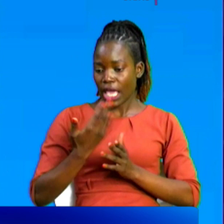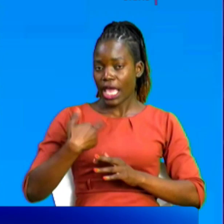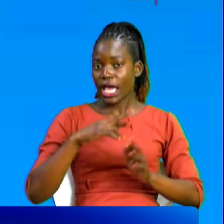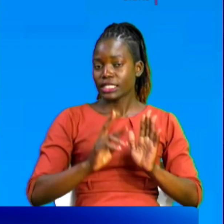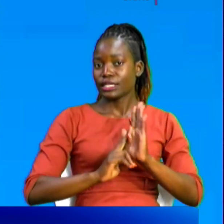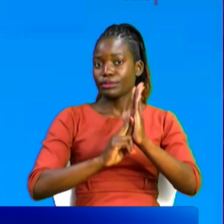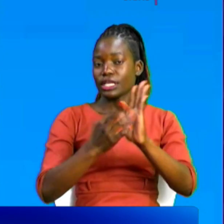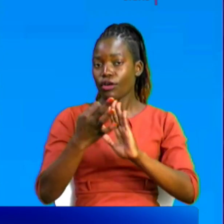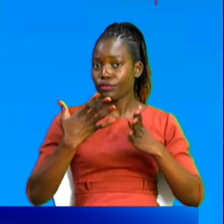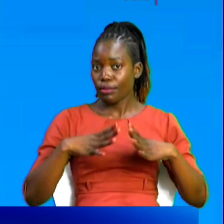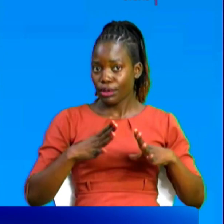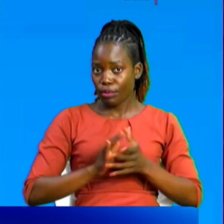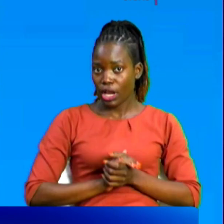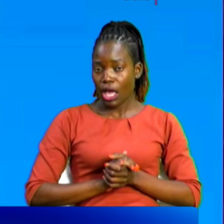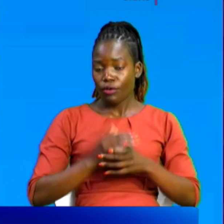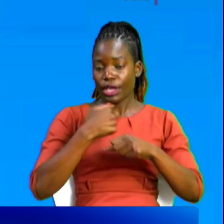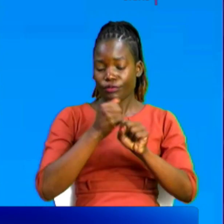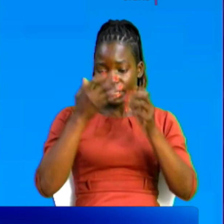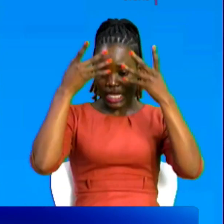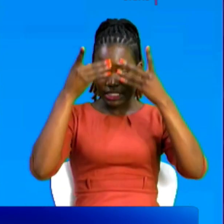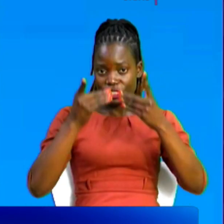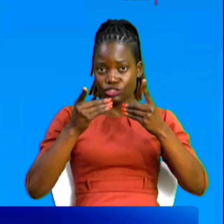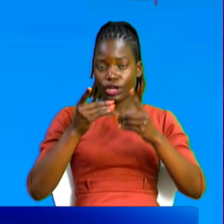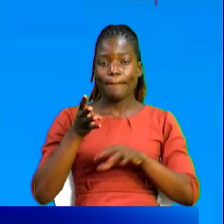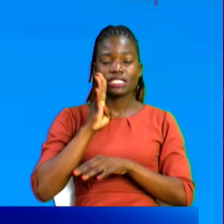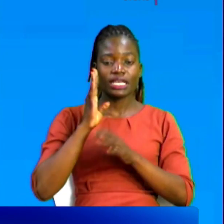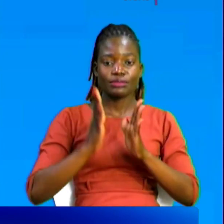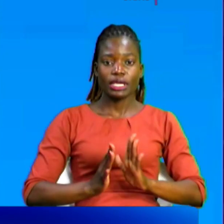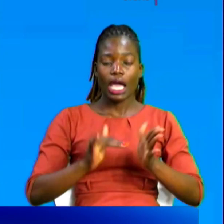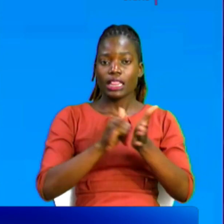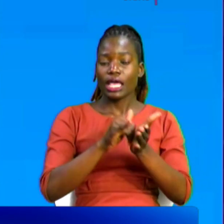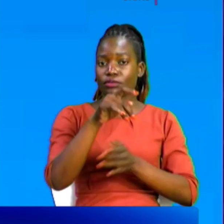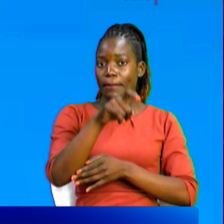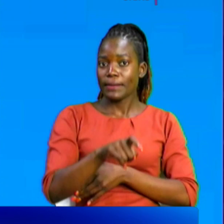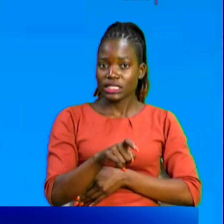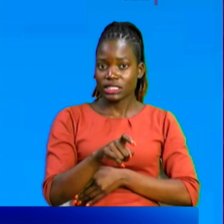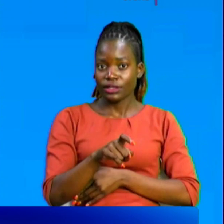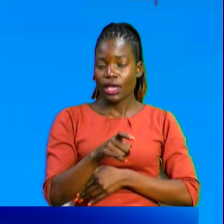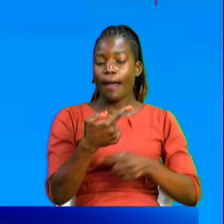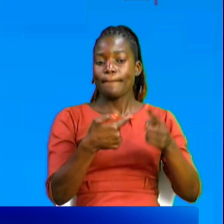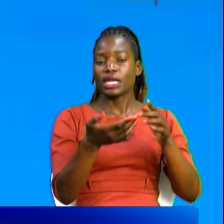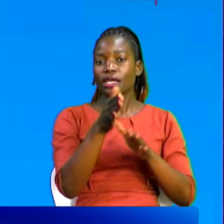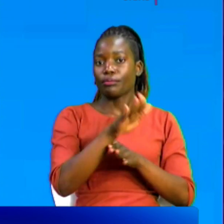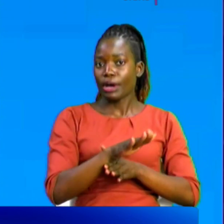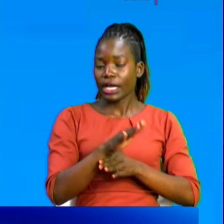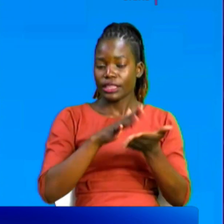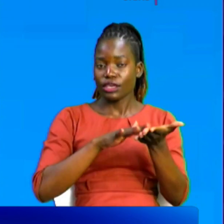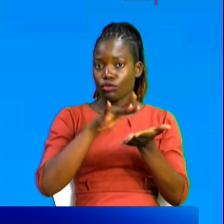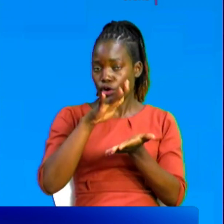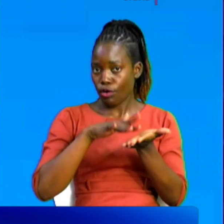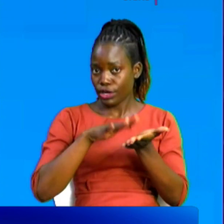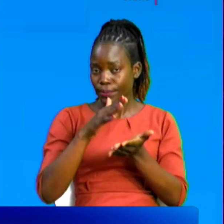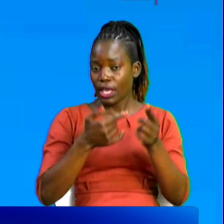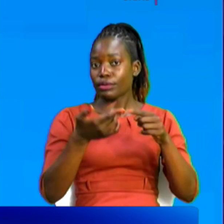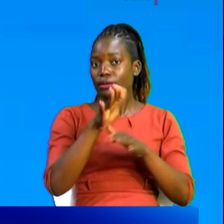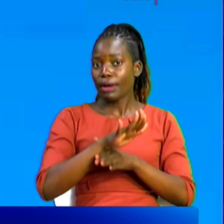of the people, we have made a decision, Honourable Speaker, that we must bring back the glory, bring back